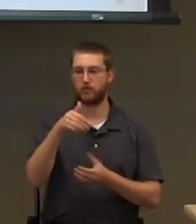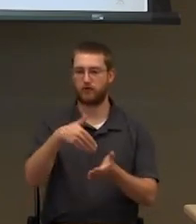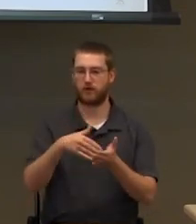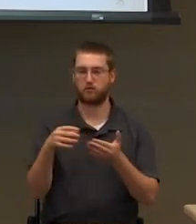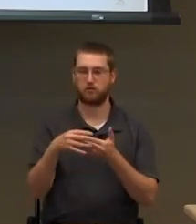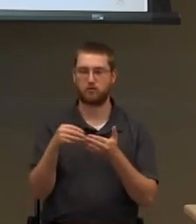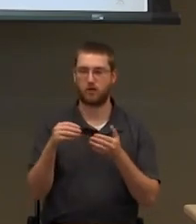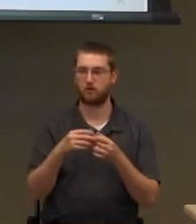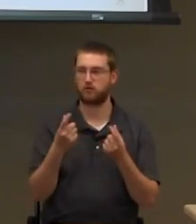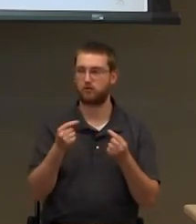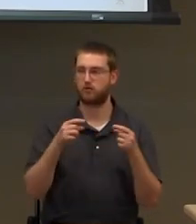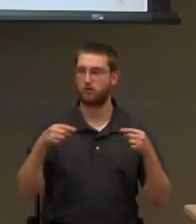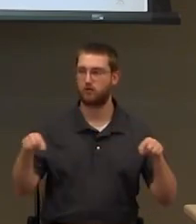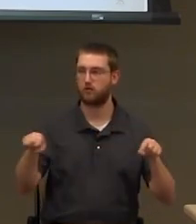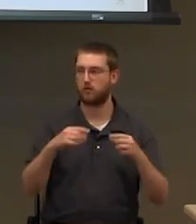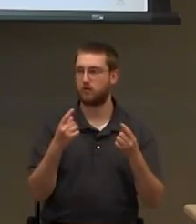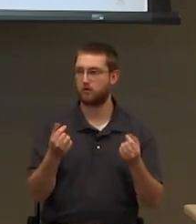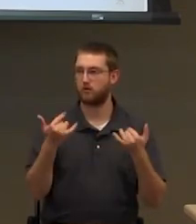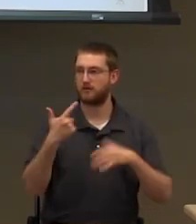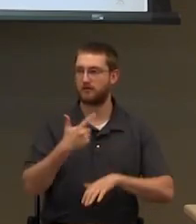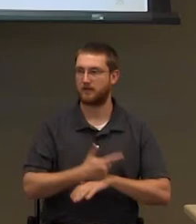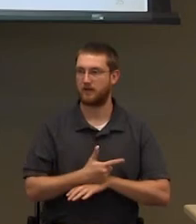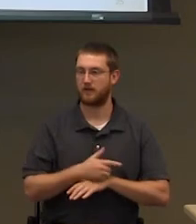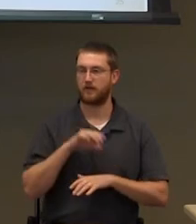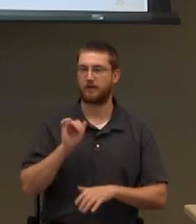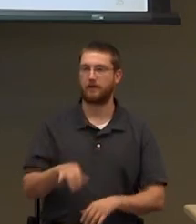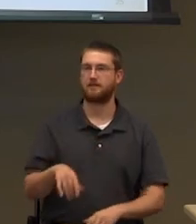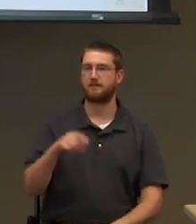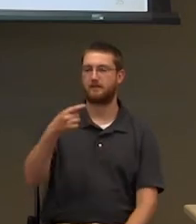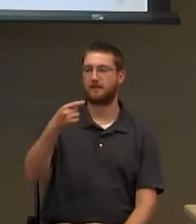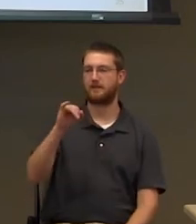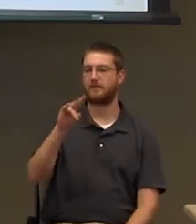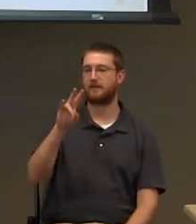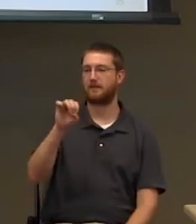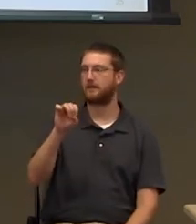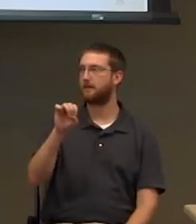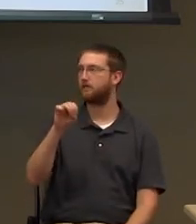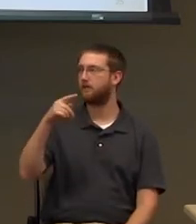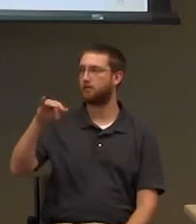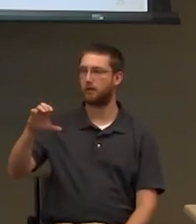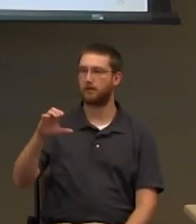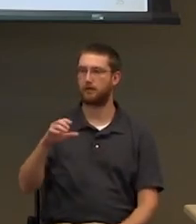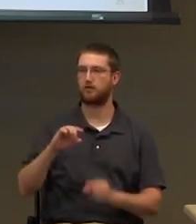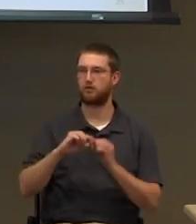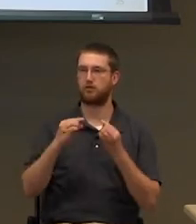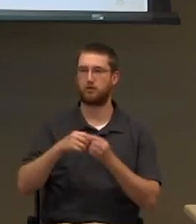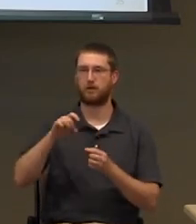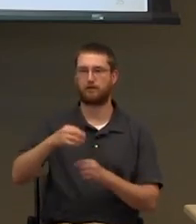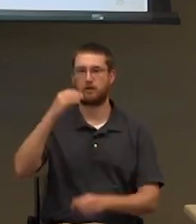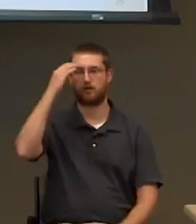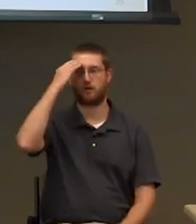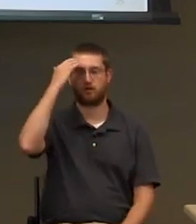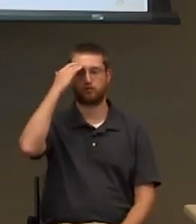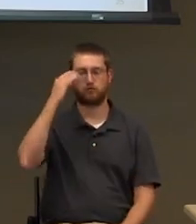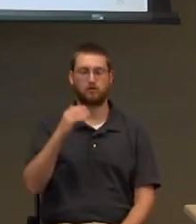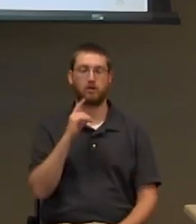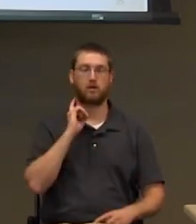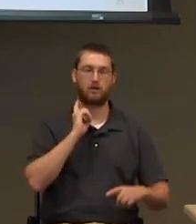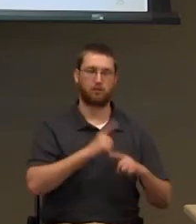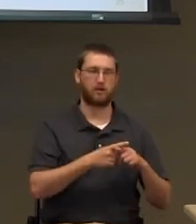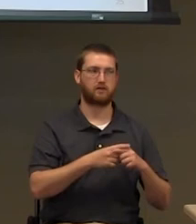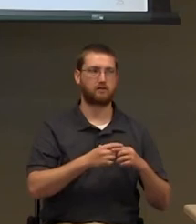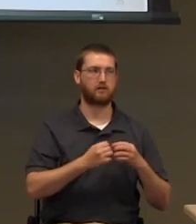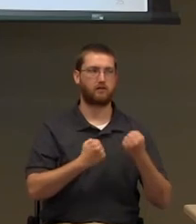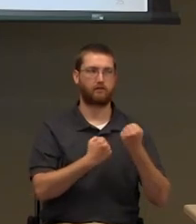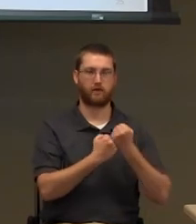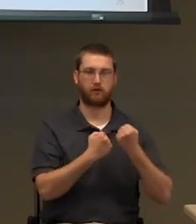today, and that's the give, if you will, that the public sector has to acknowledge, just like the